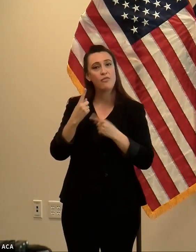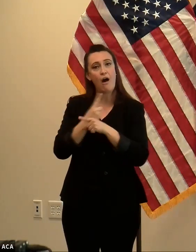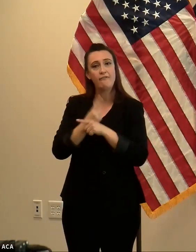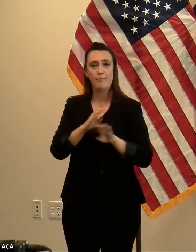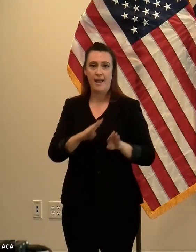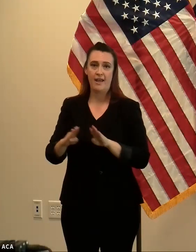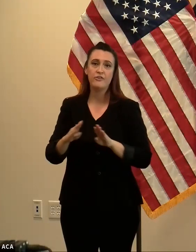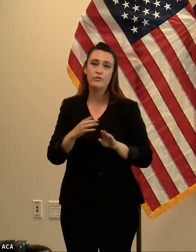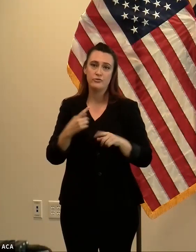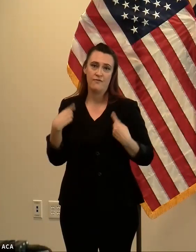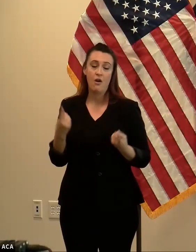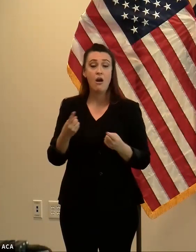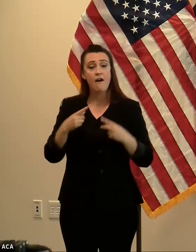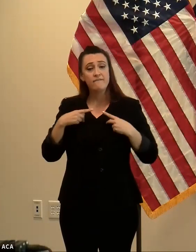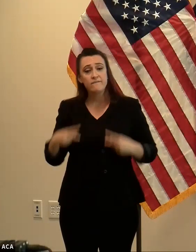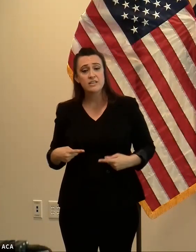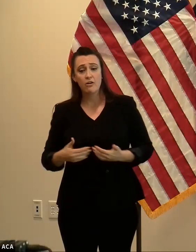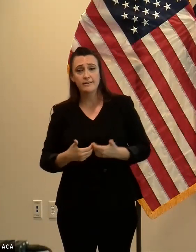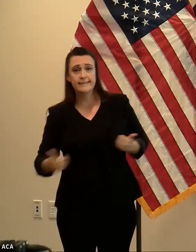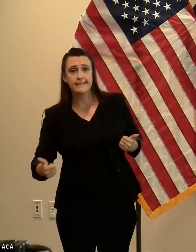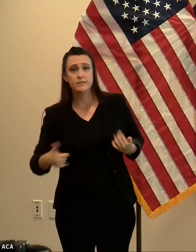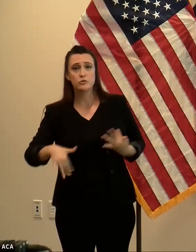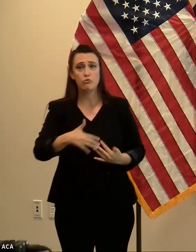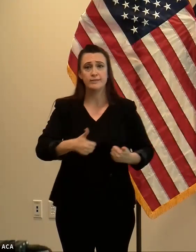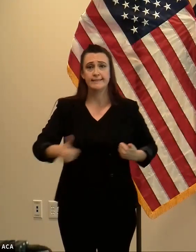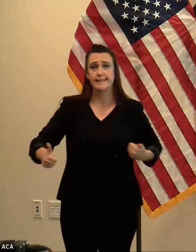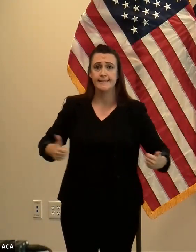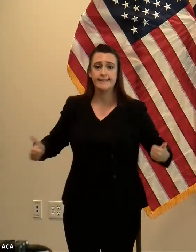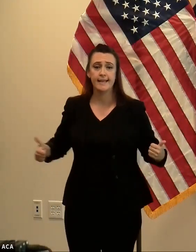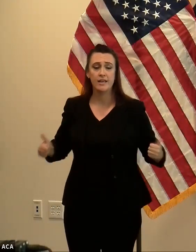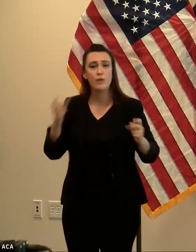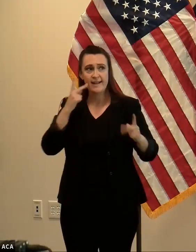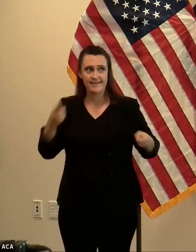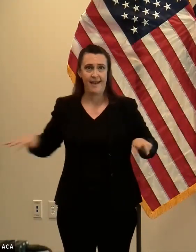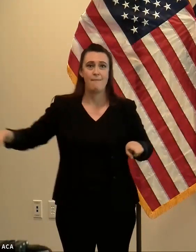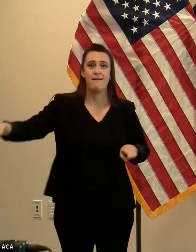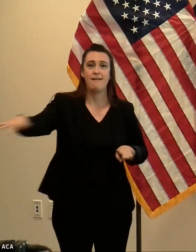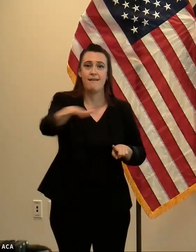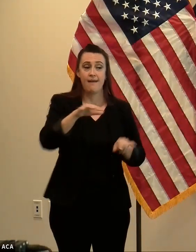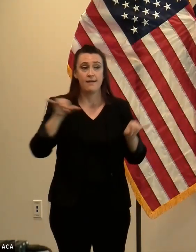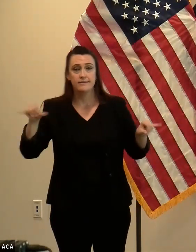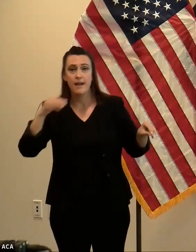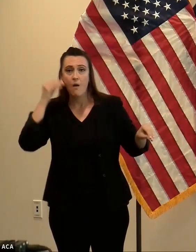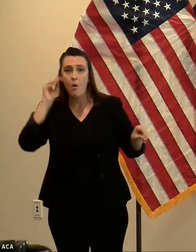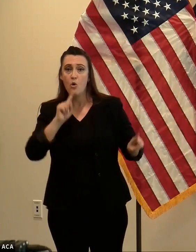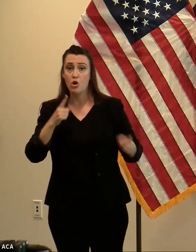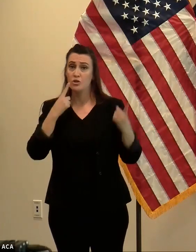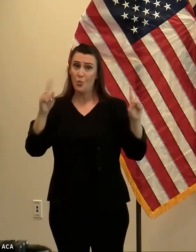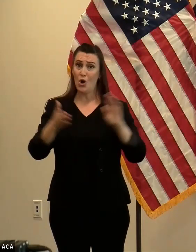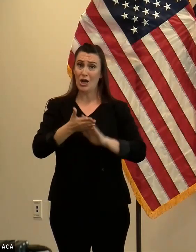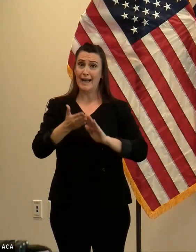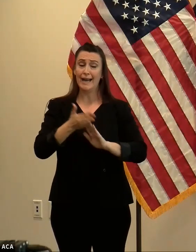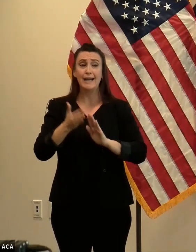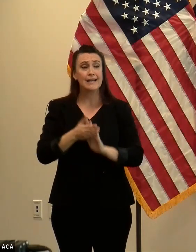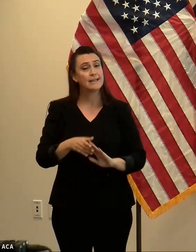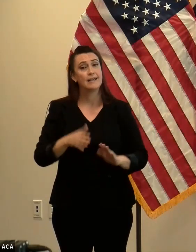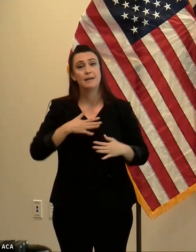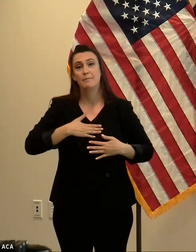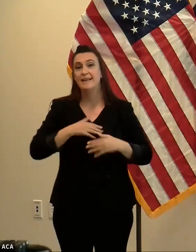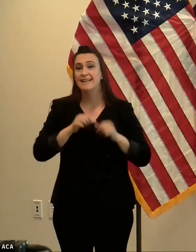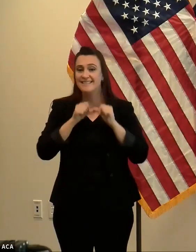behavior. The physical and social distancing is evident. The stay-at-home order is working. Please stay healthy,